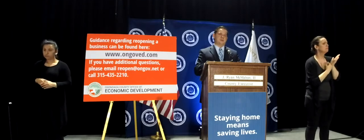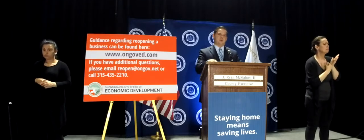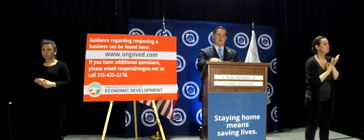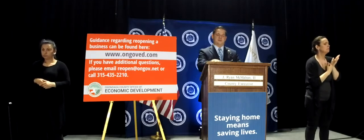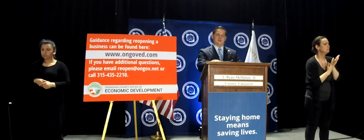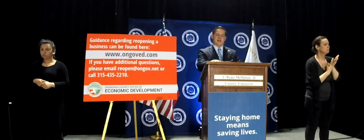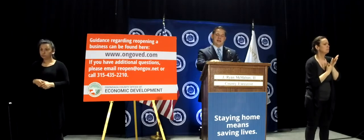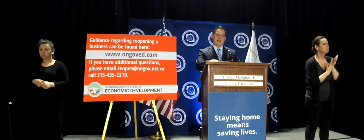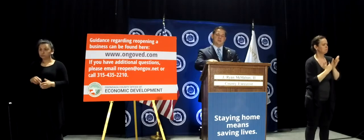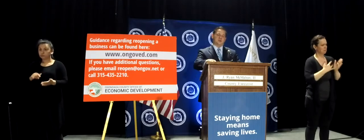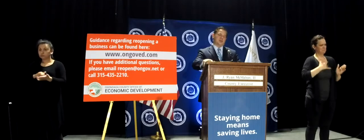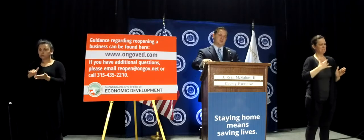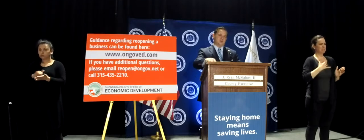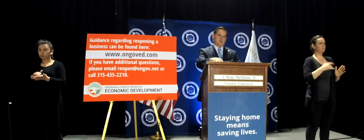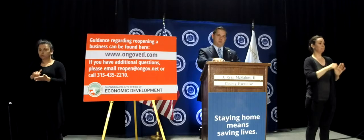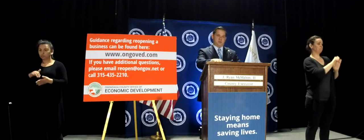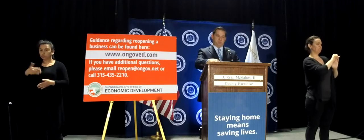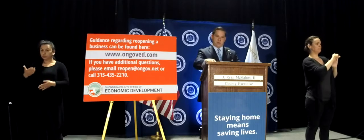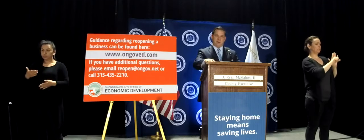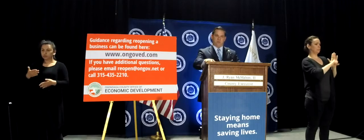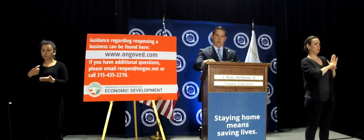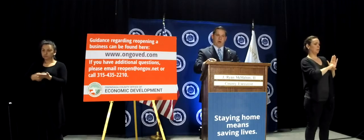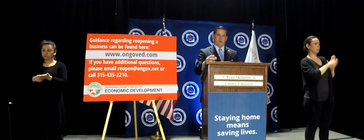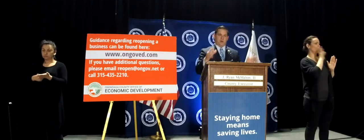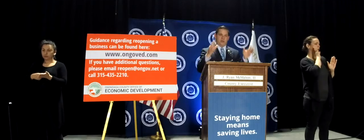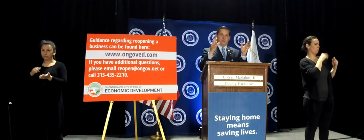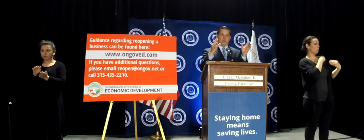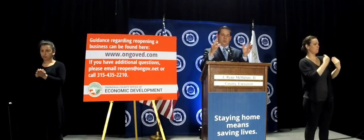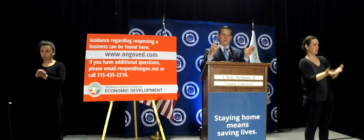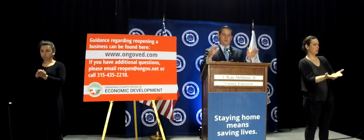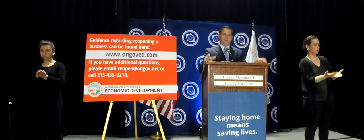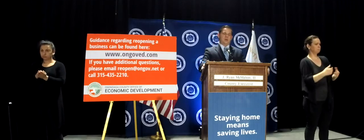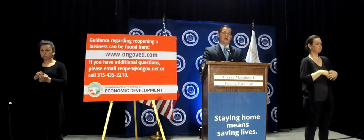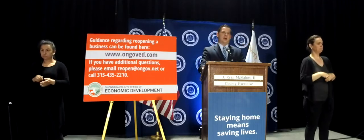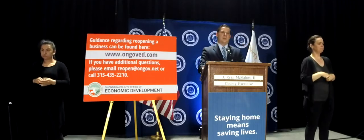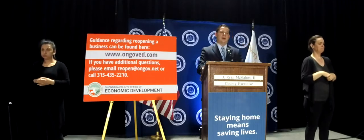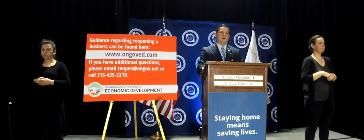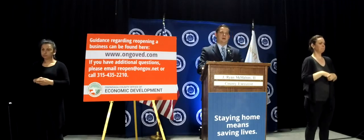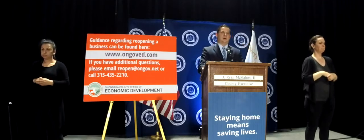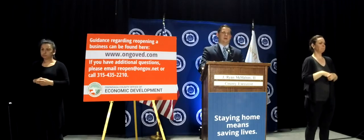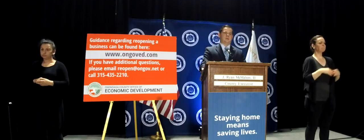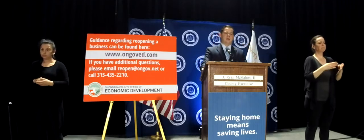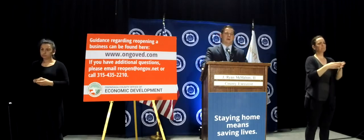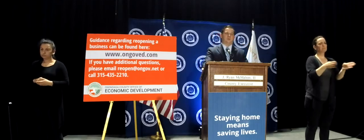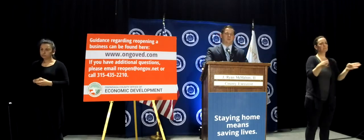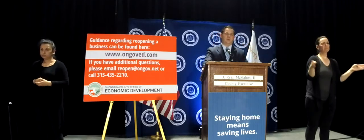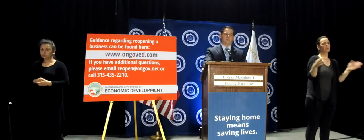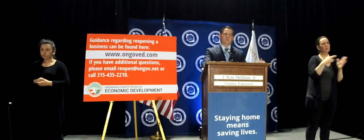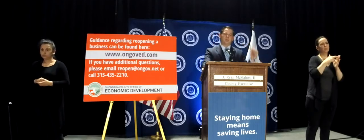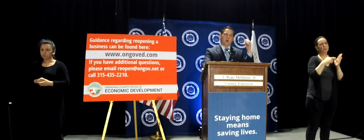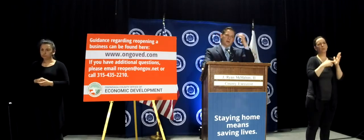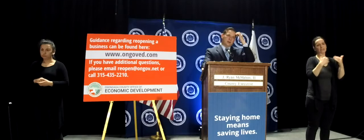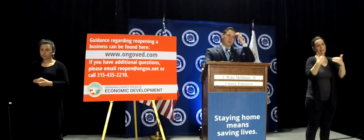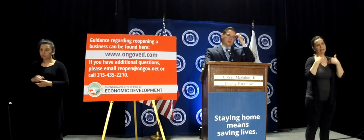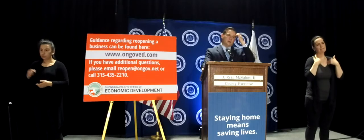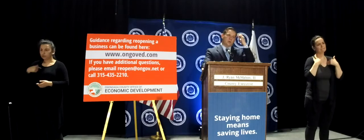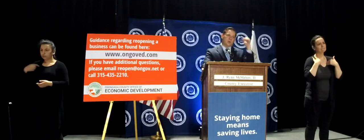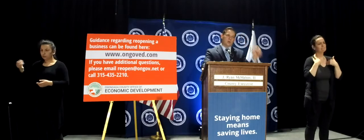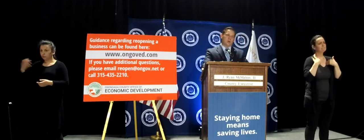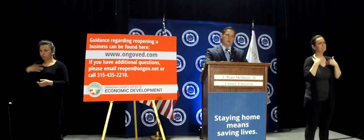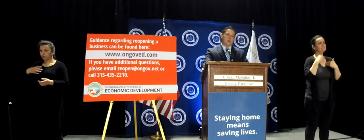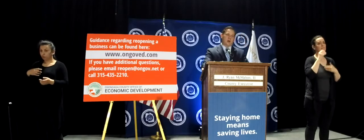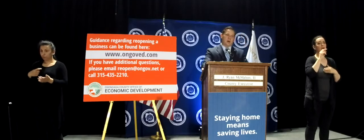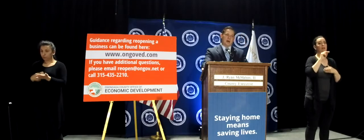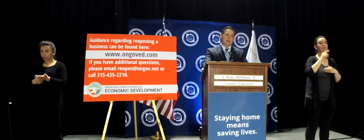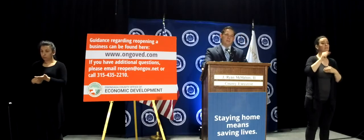gaps, you have state guidance which gives you this kind of broad range of rules, and then you have to really plug in the